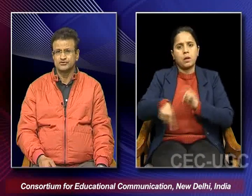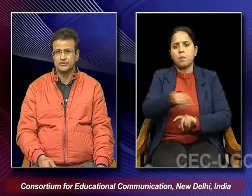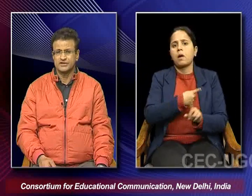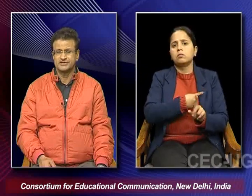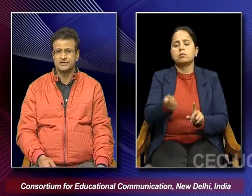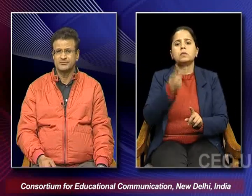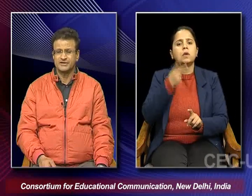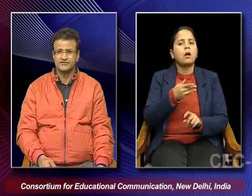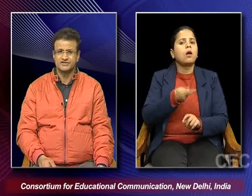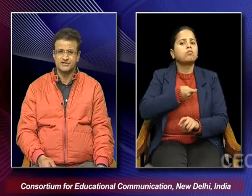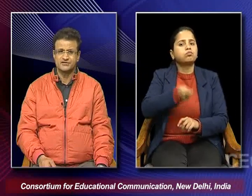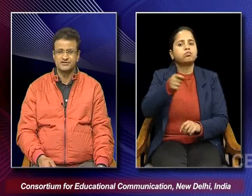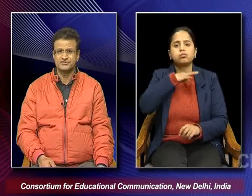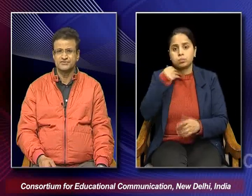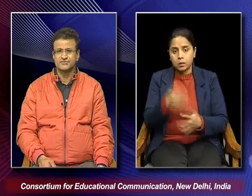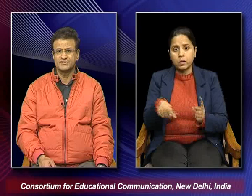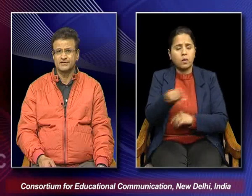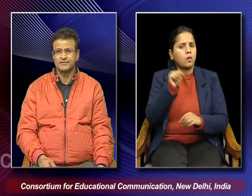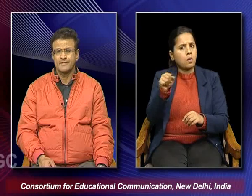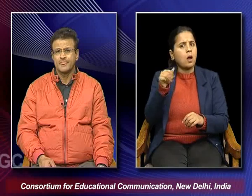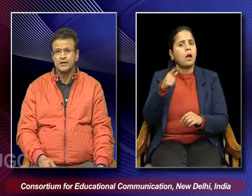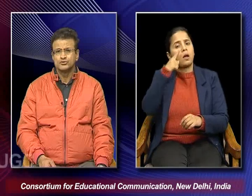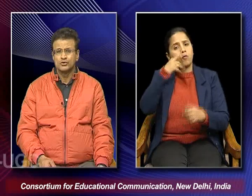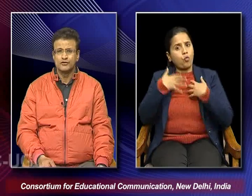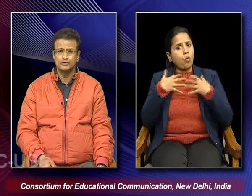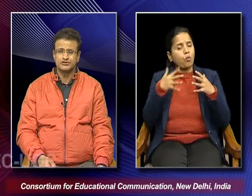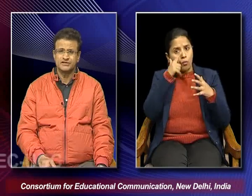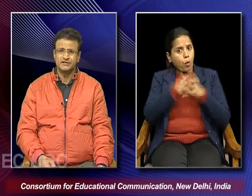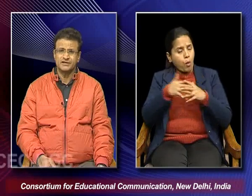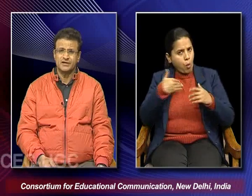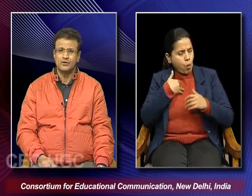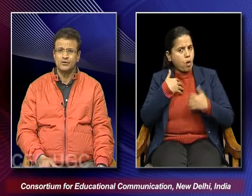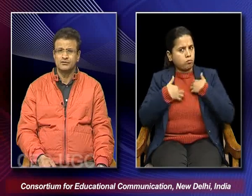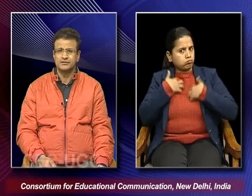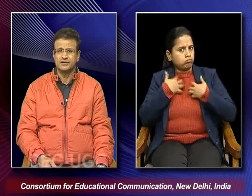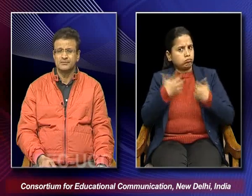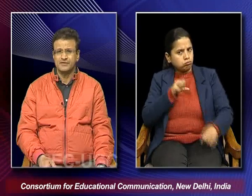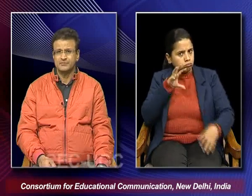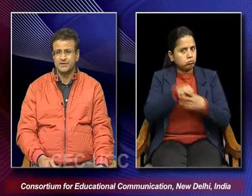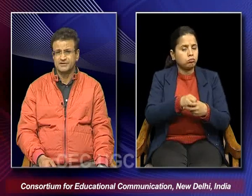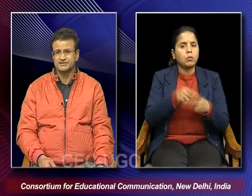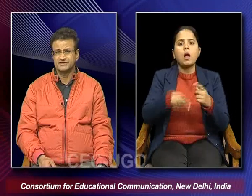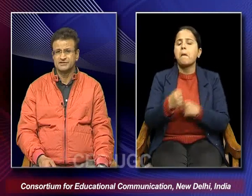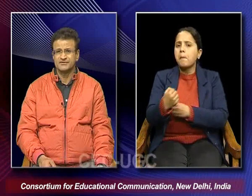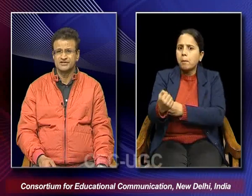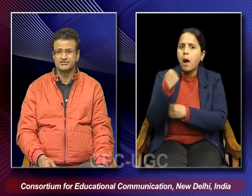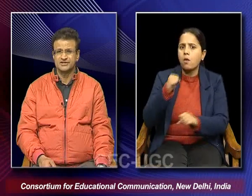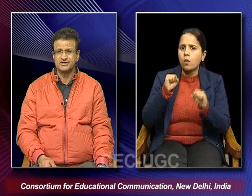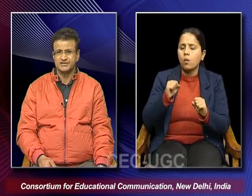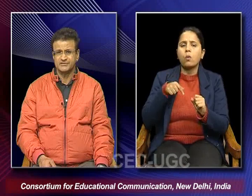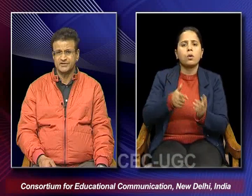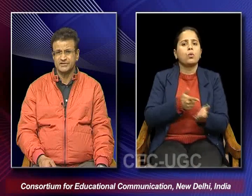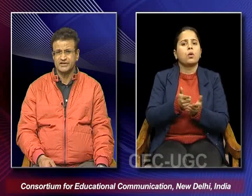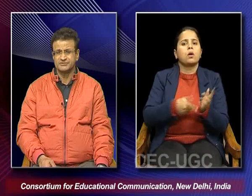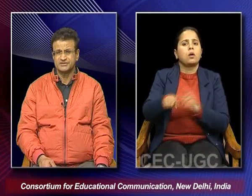was orchestrated by the vested interests which were there. So we also see that how the power players in the village, they